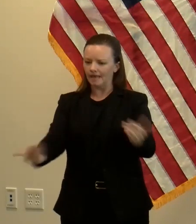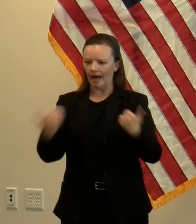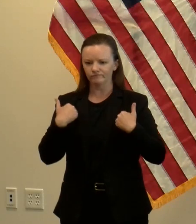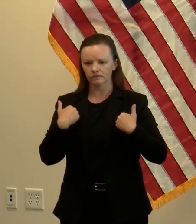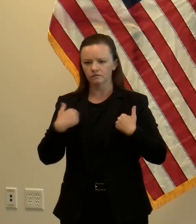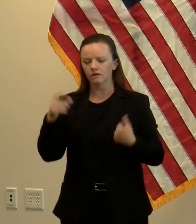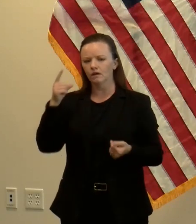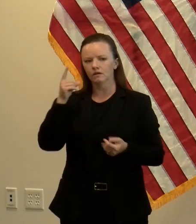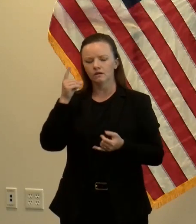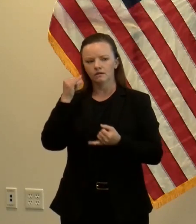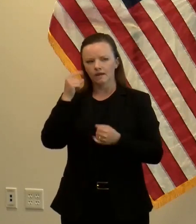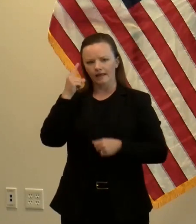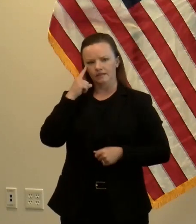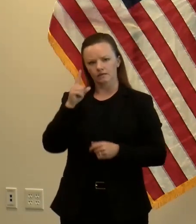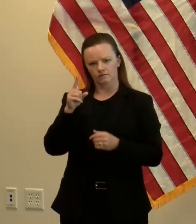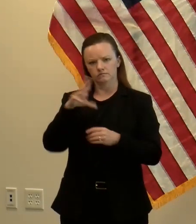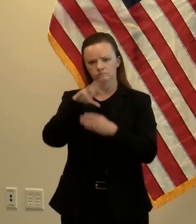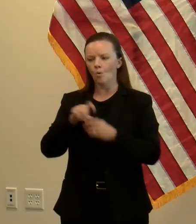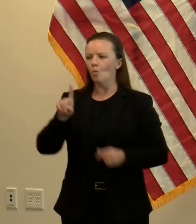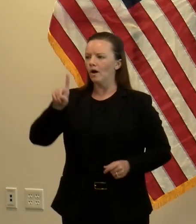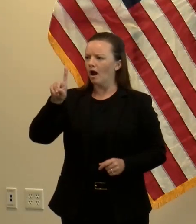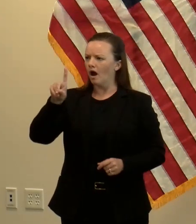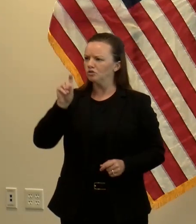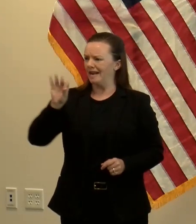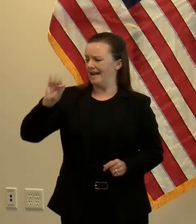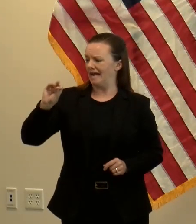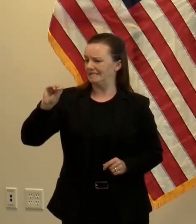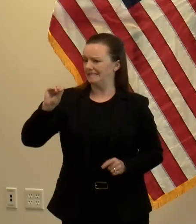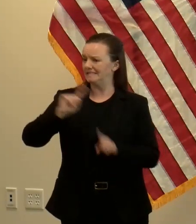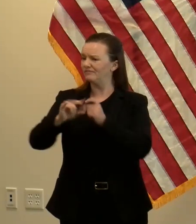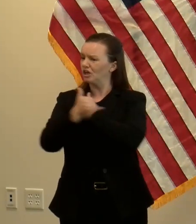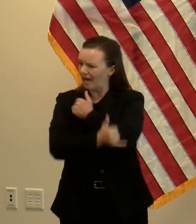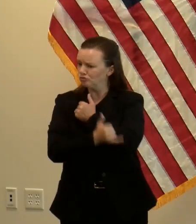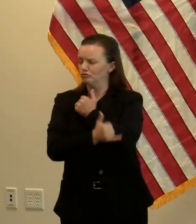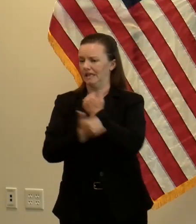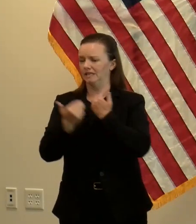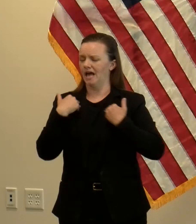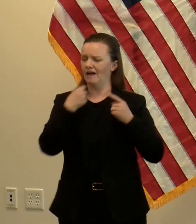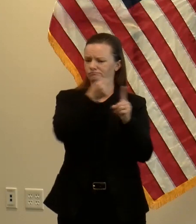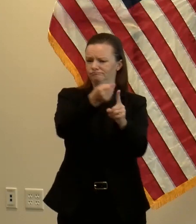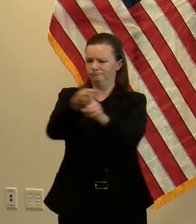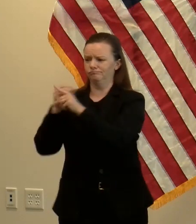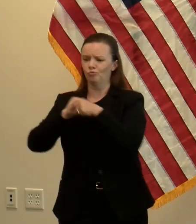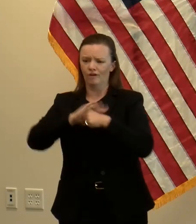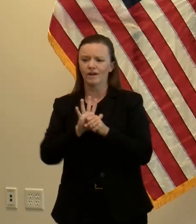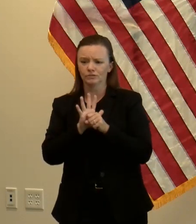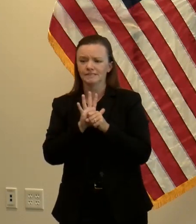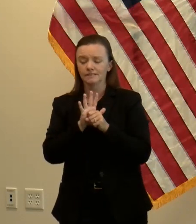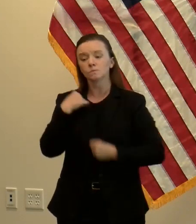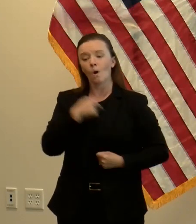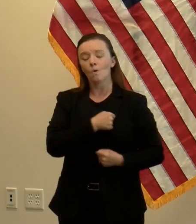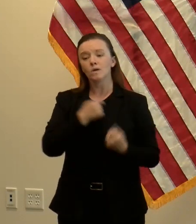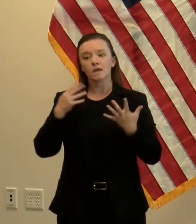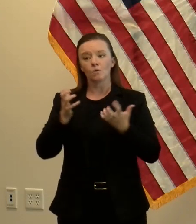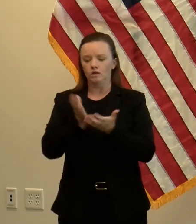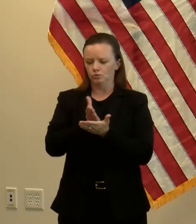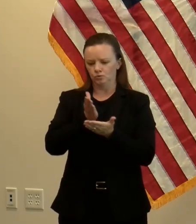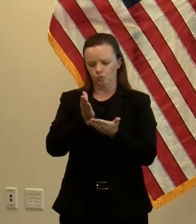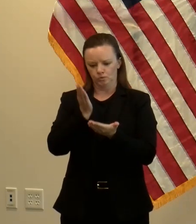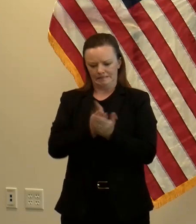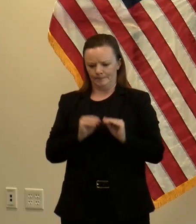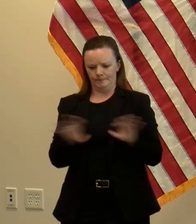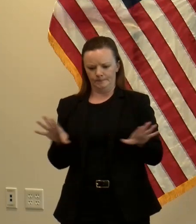in last count in 190 nations. So as much as we want to stop COVID-19,